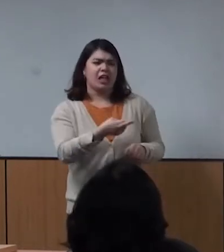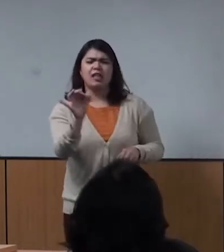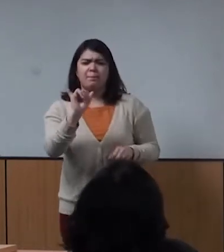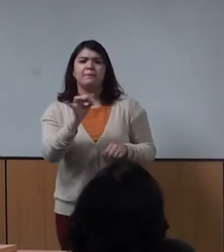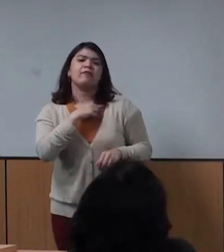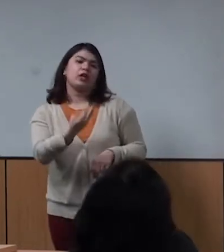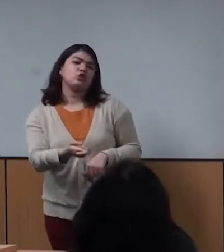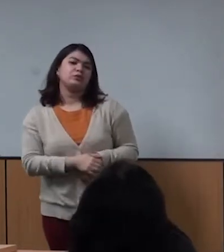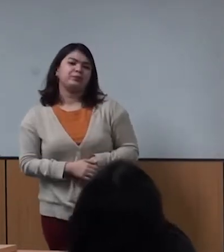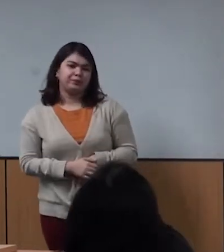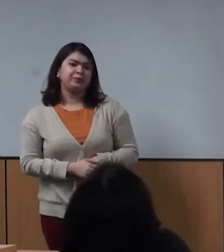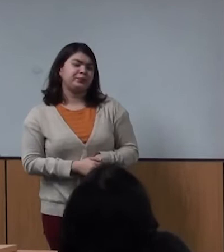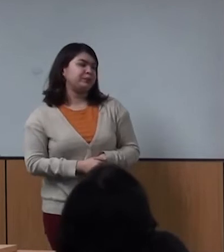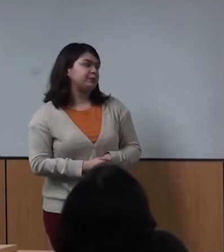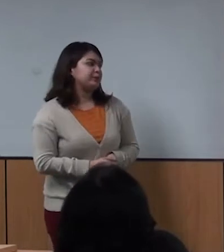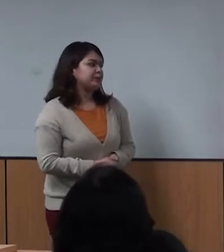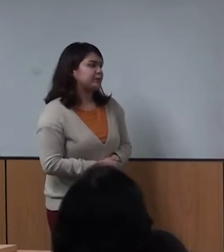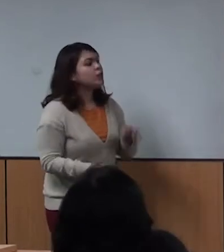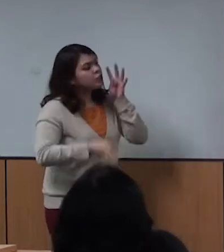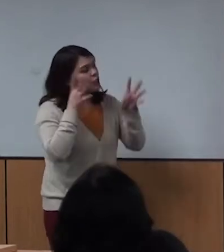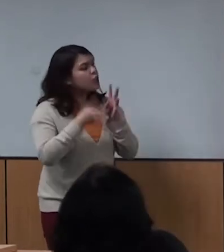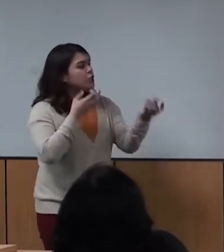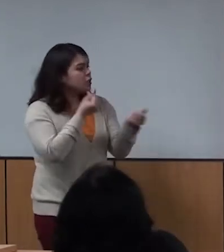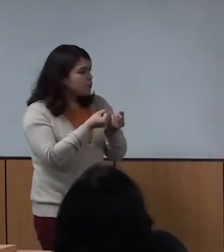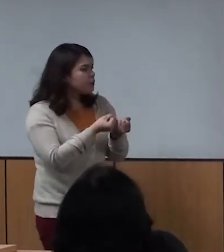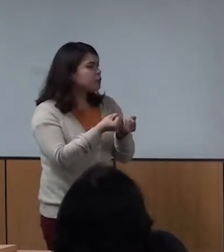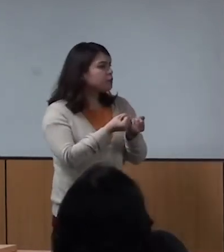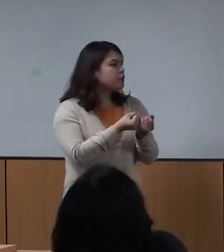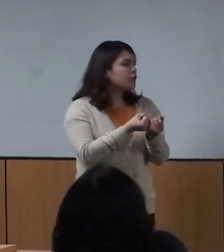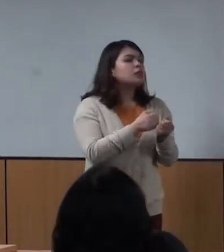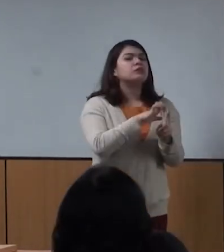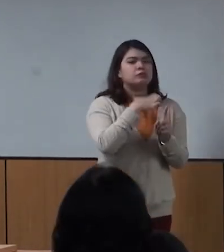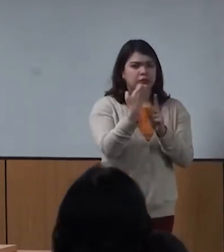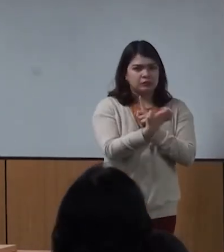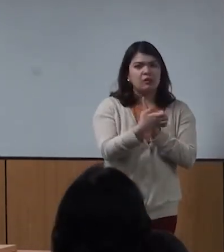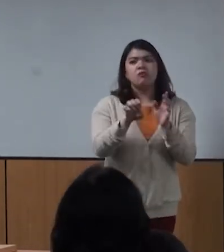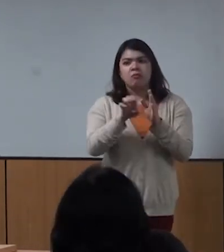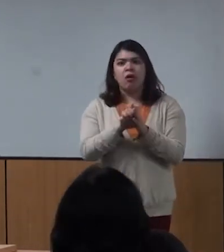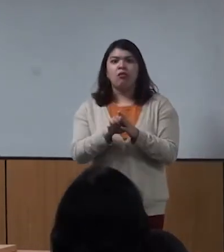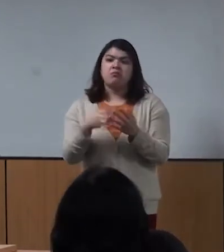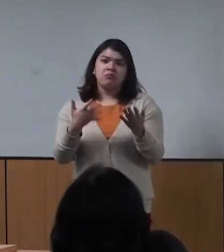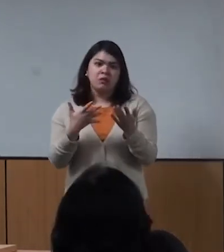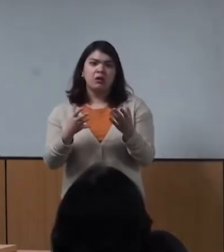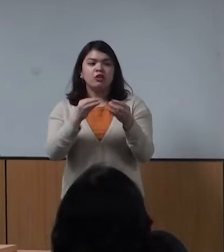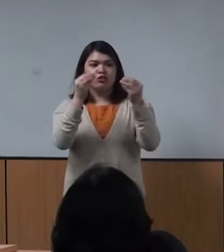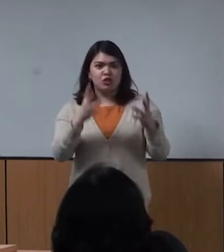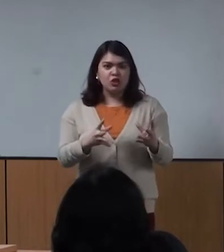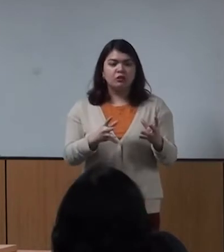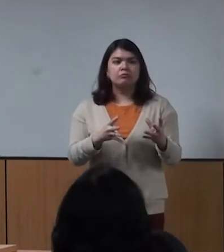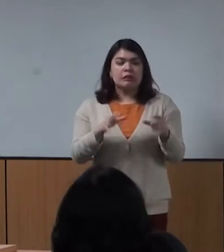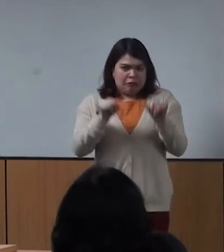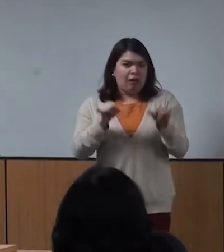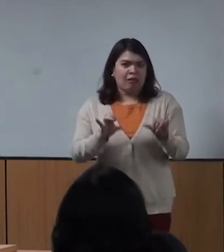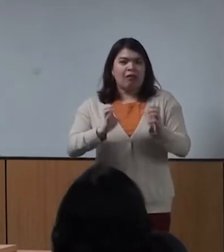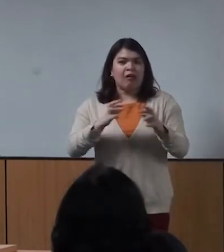reflections. And then create supportive environment for students. So the teachers always